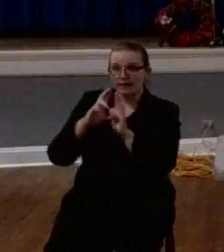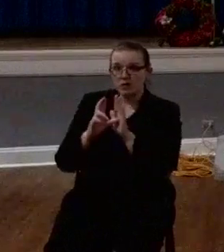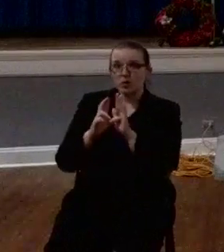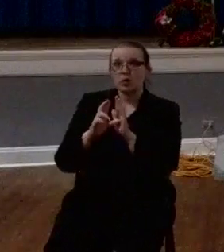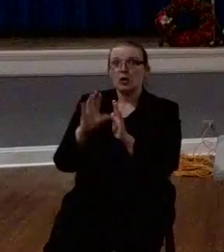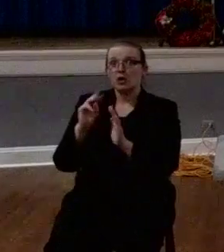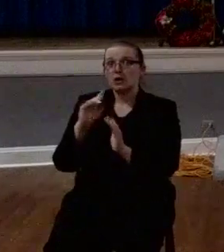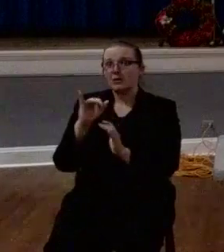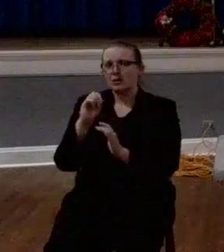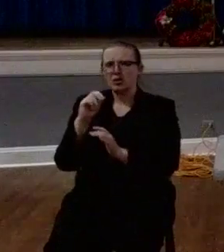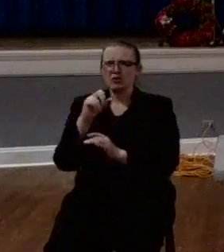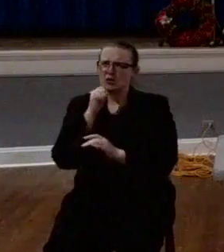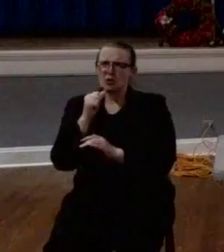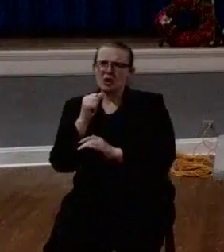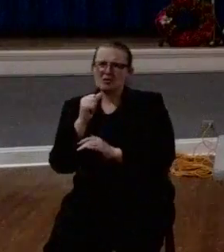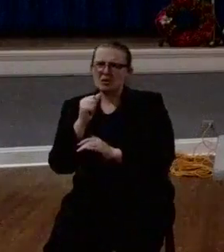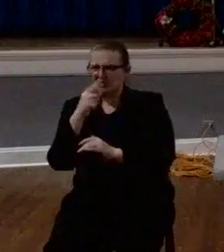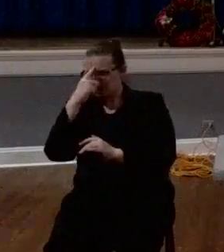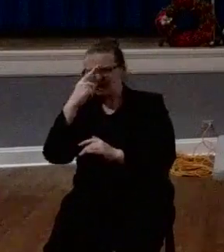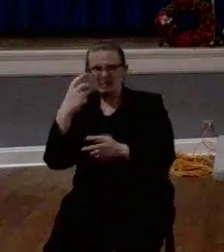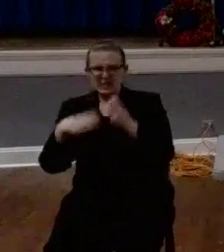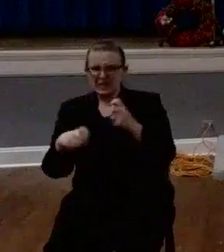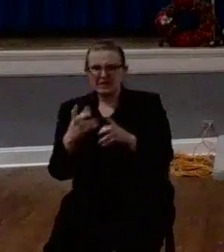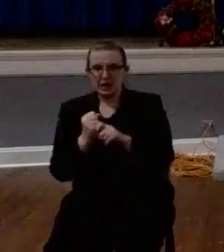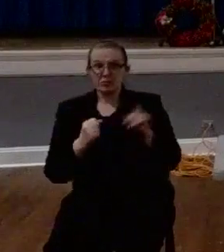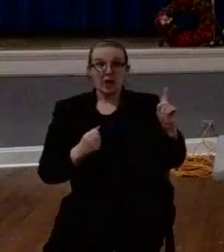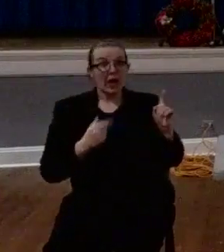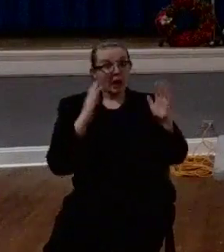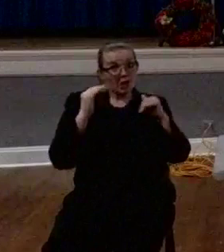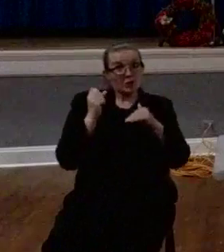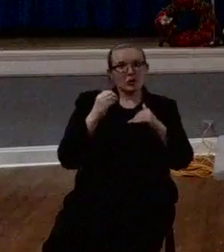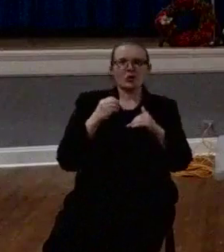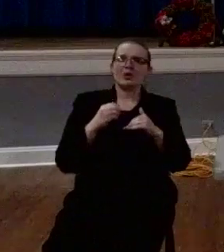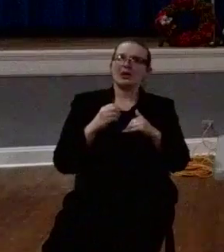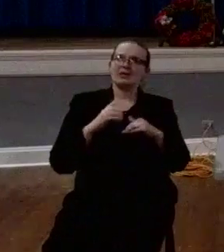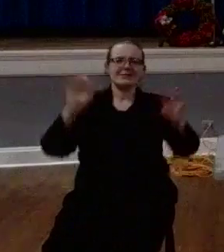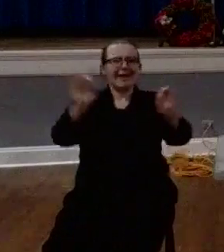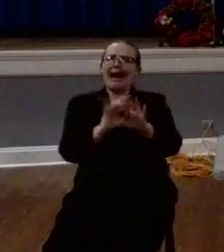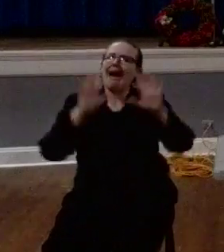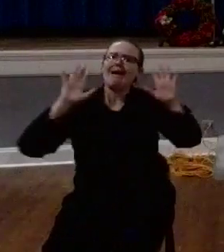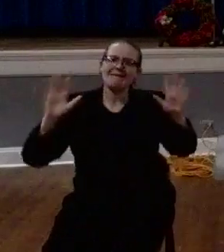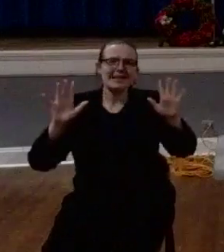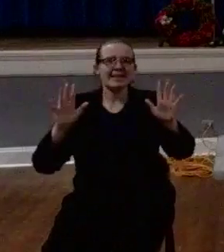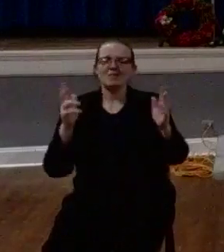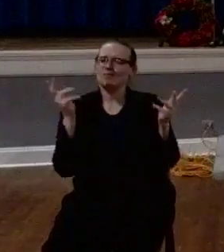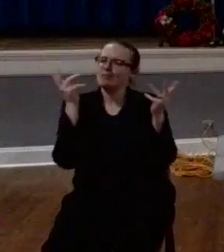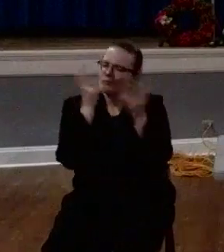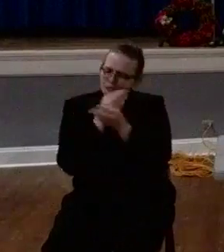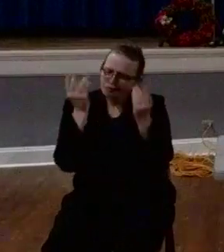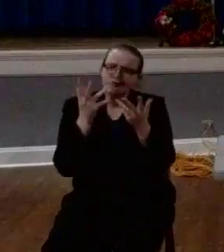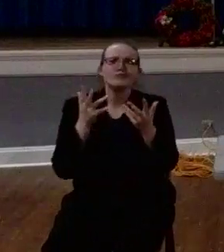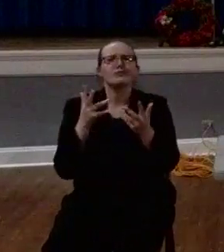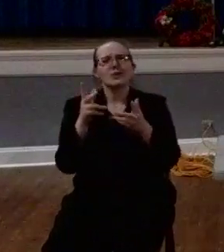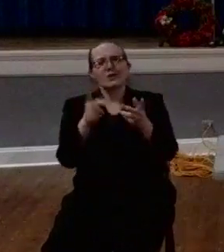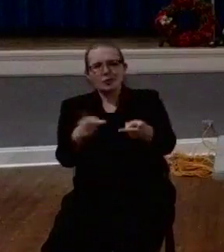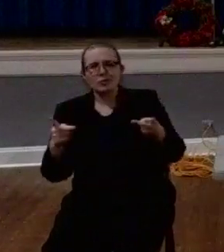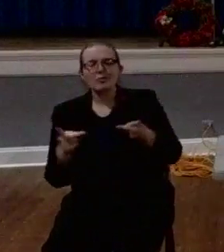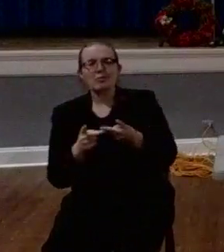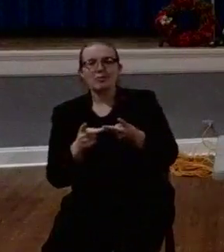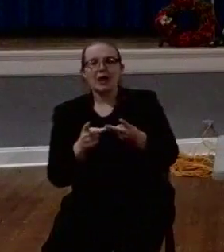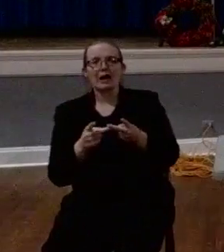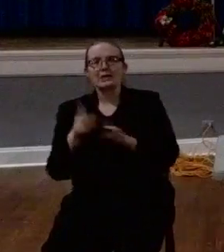I don't think it's gonna be difficult to get. Well, I'd like to think so because it's such an obvious, spectacular place.